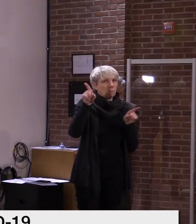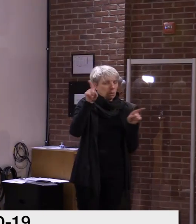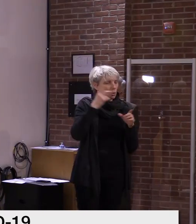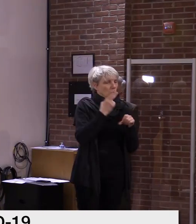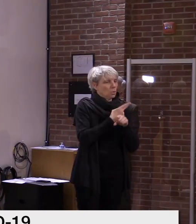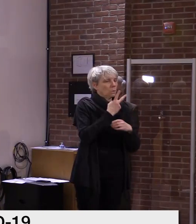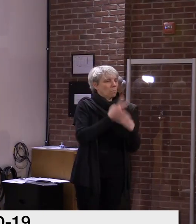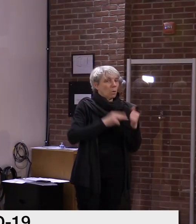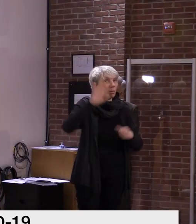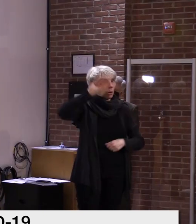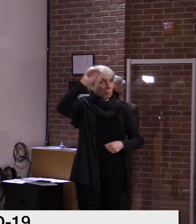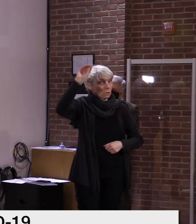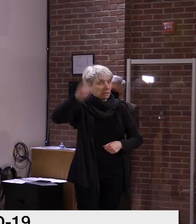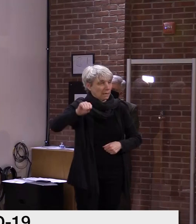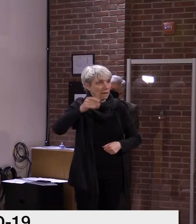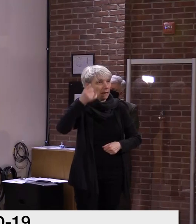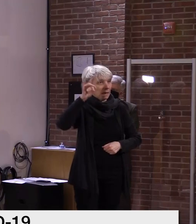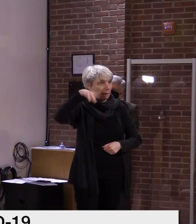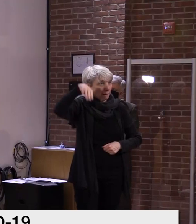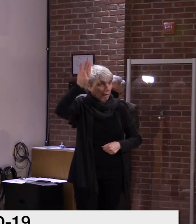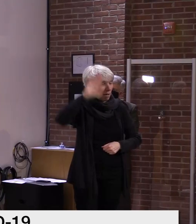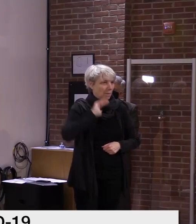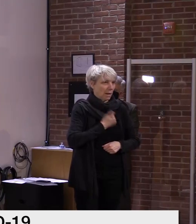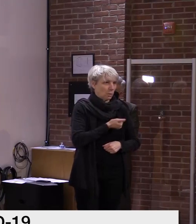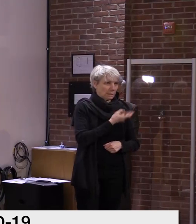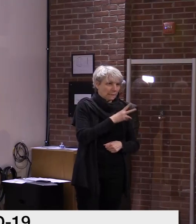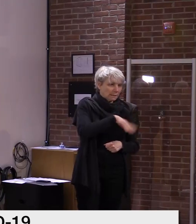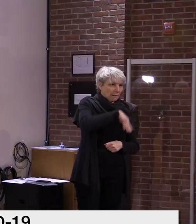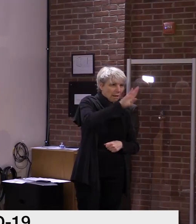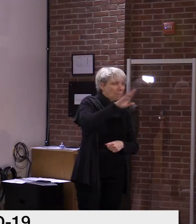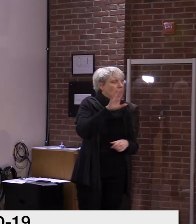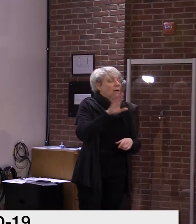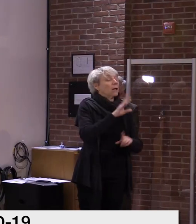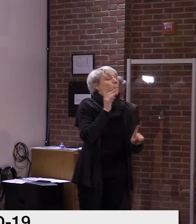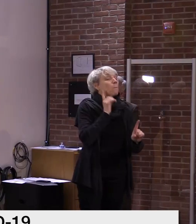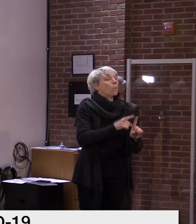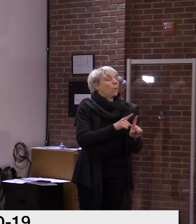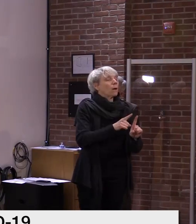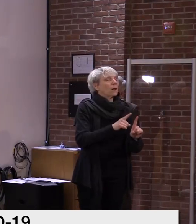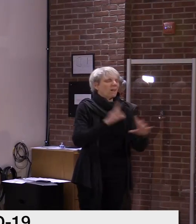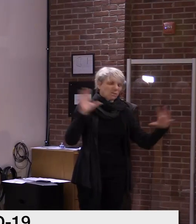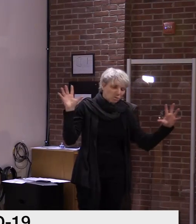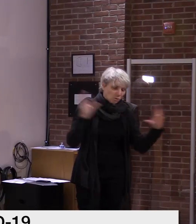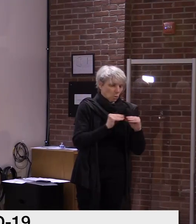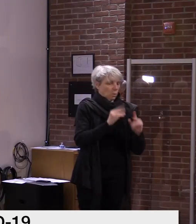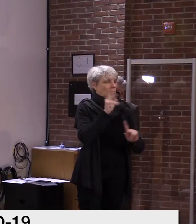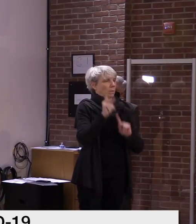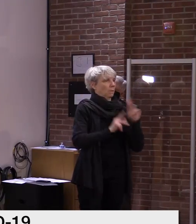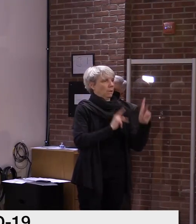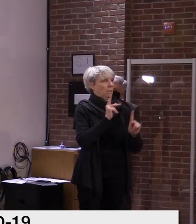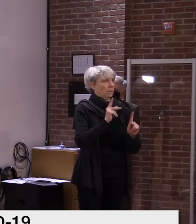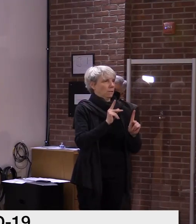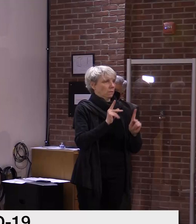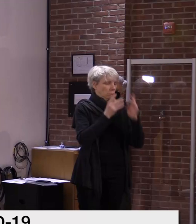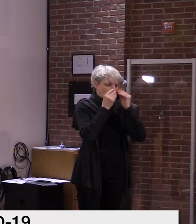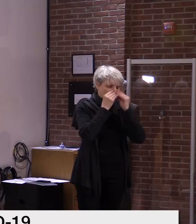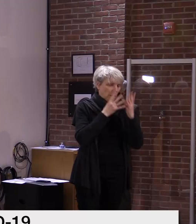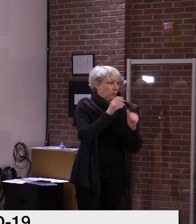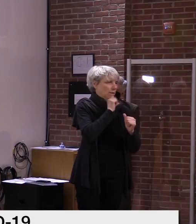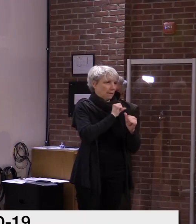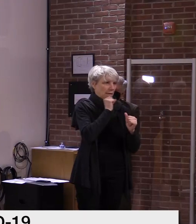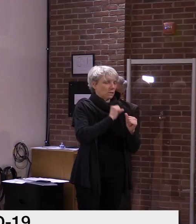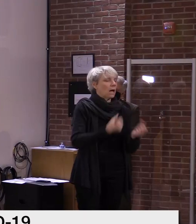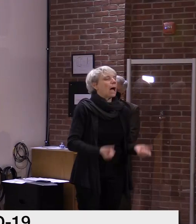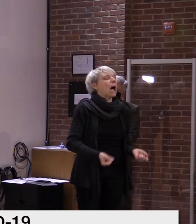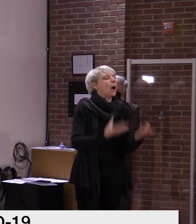basically what our Vermont Forward plan is based on is the total population, those vaccinated based on the total population.